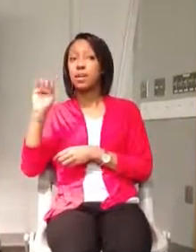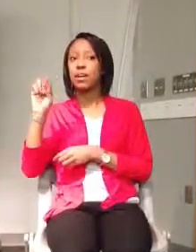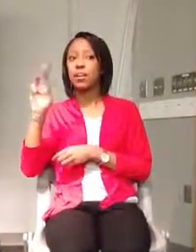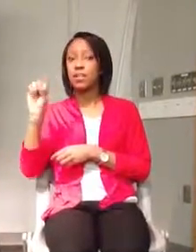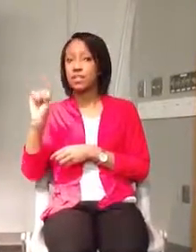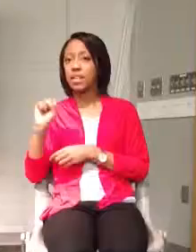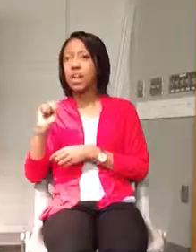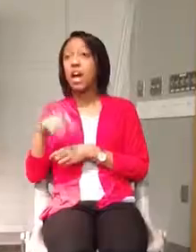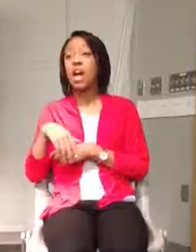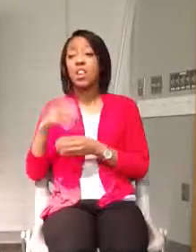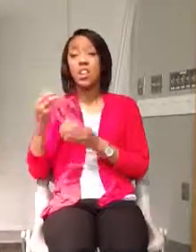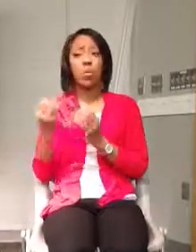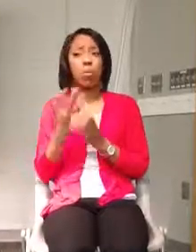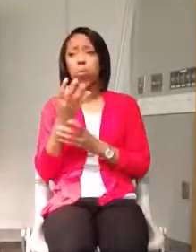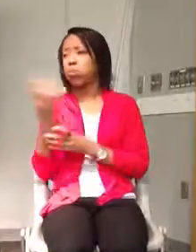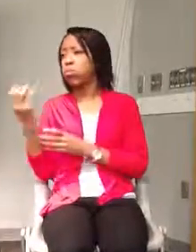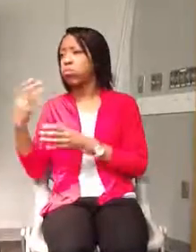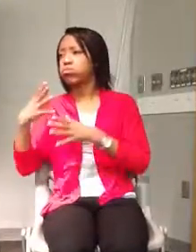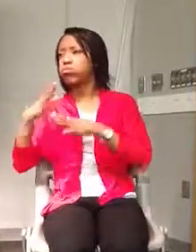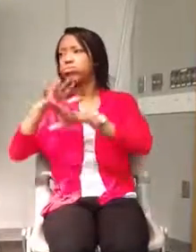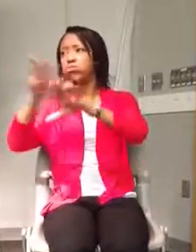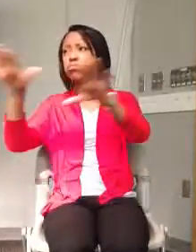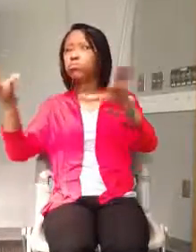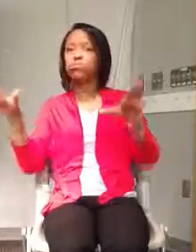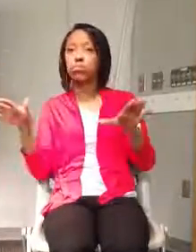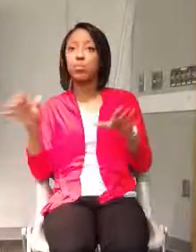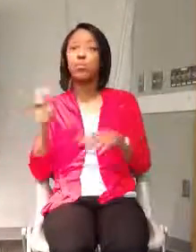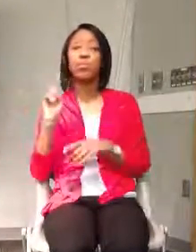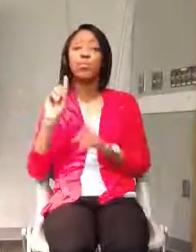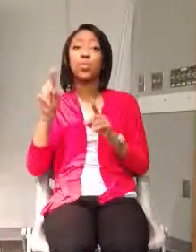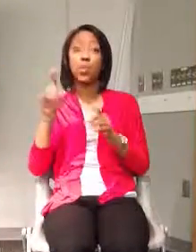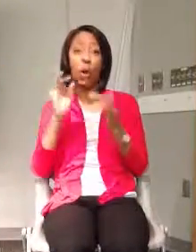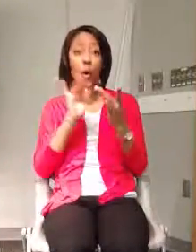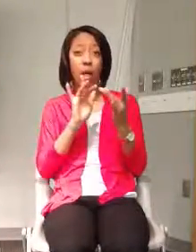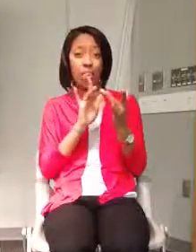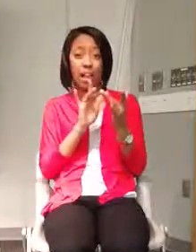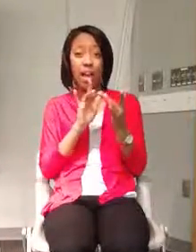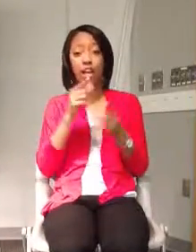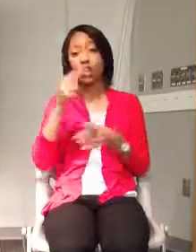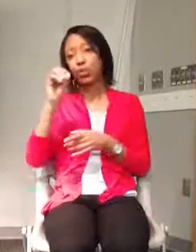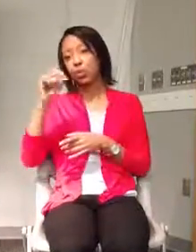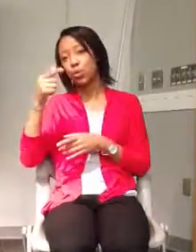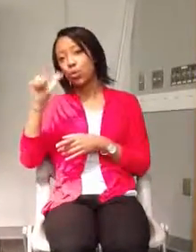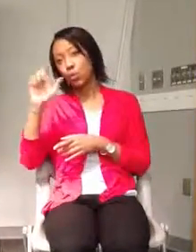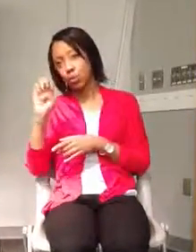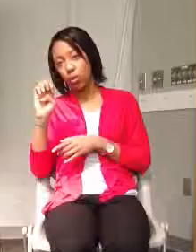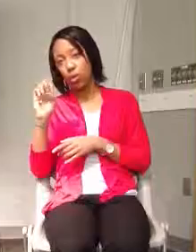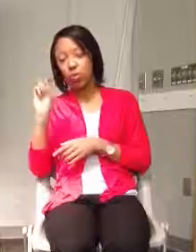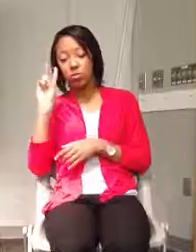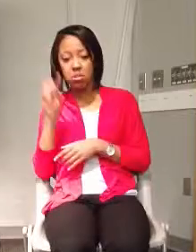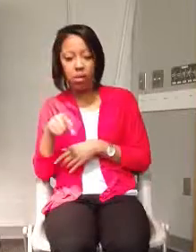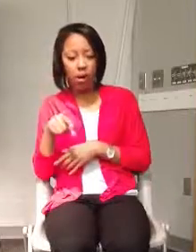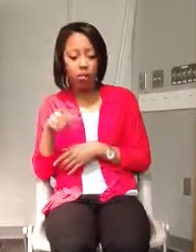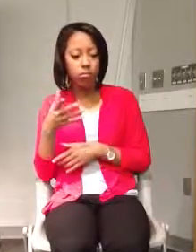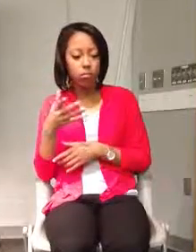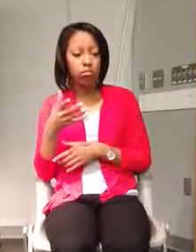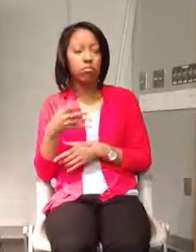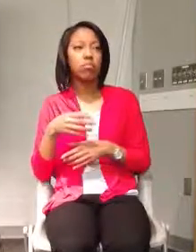If you get online and Google black raspberries, you'll see tons of research that pops up between